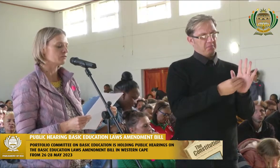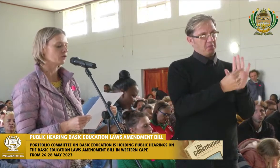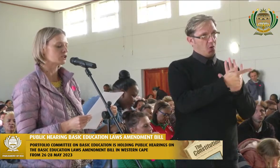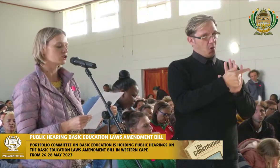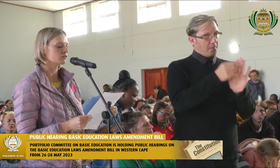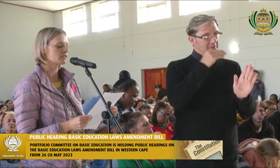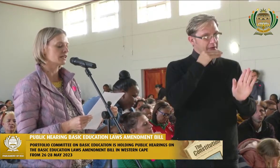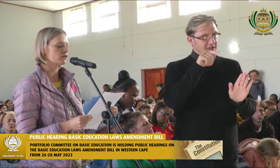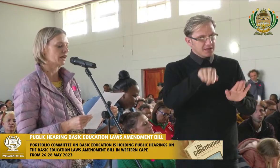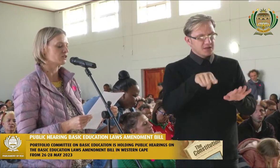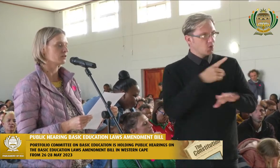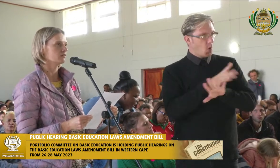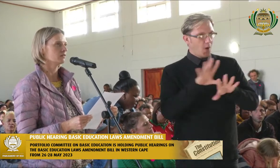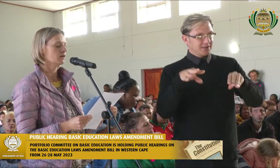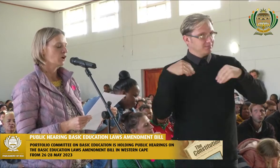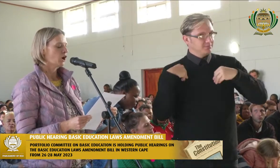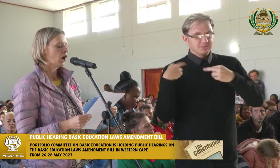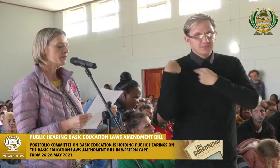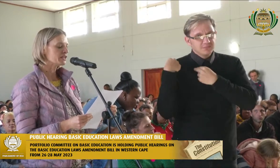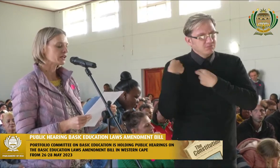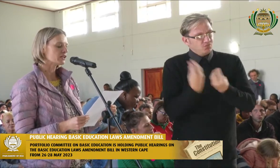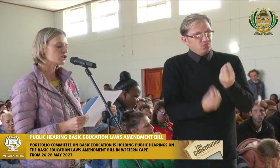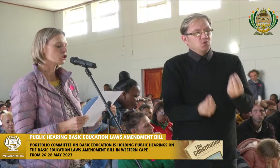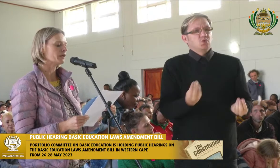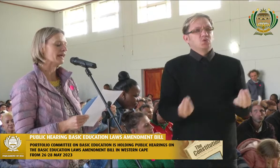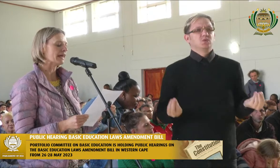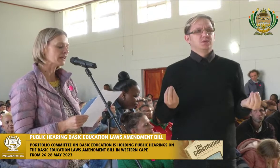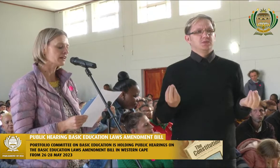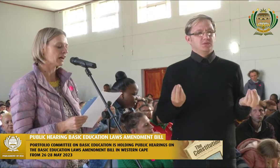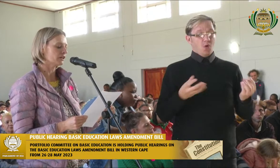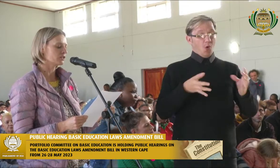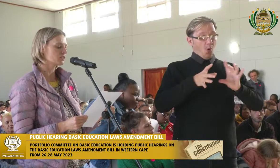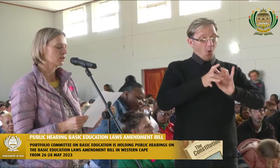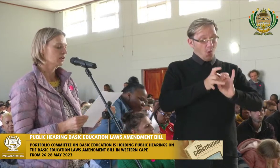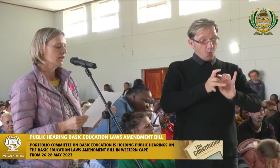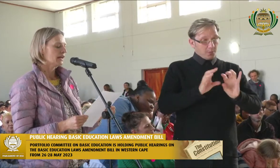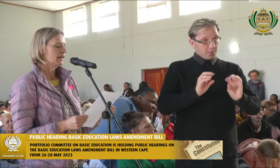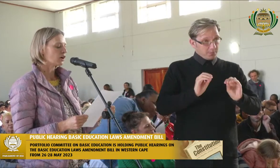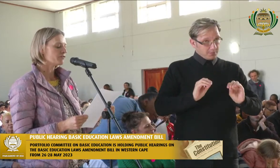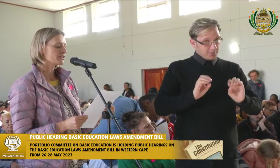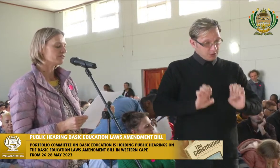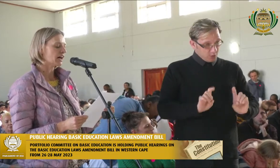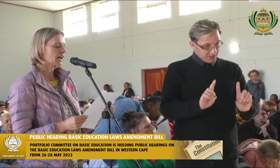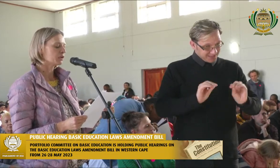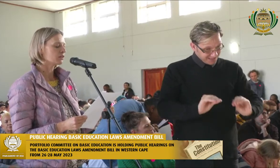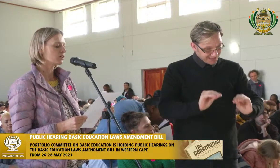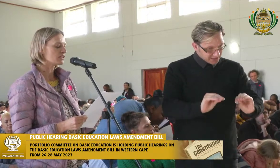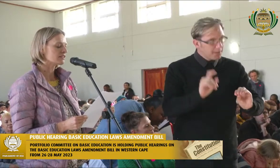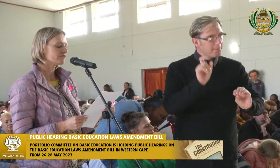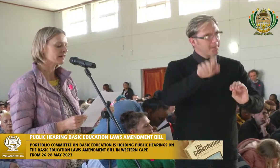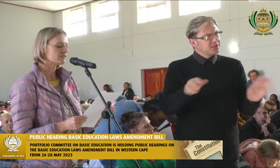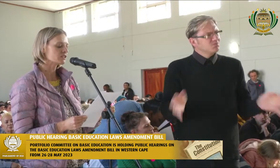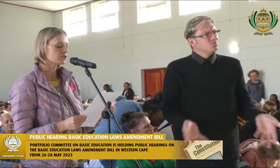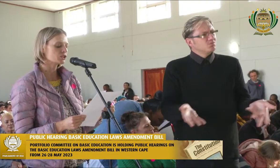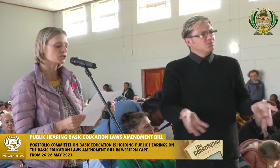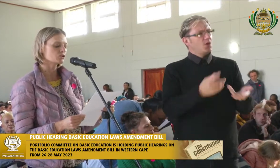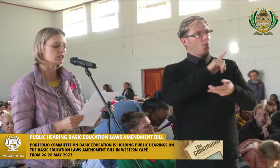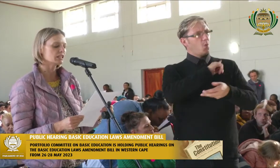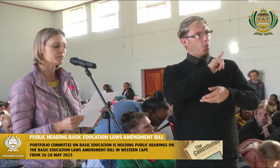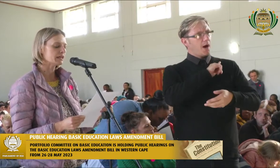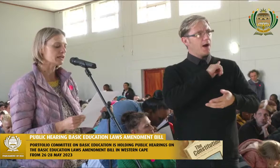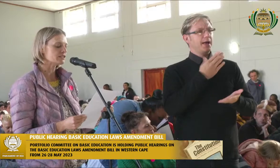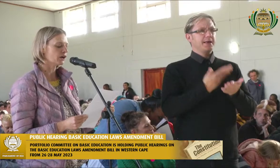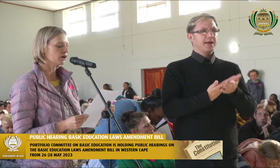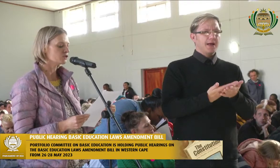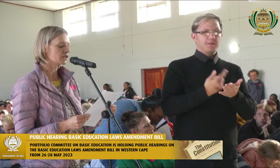responsibility for their children's education. Home education should be encouraged. It offers viable, cost-effective solutions